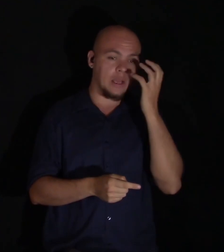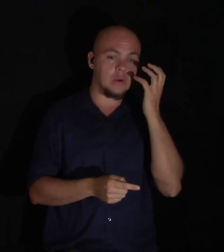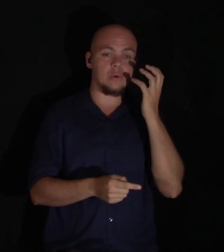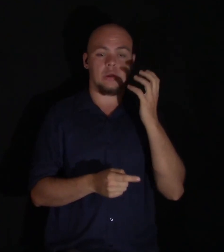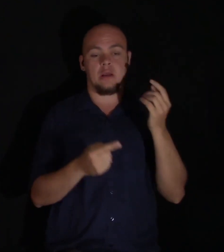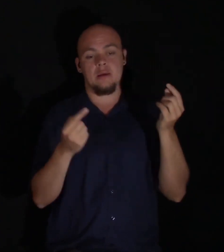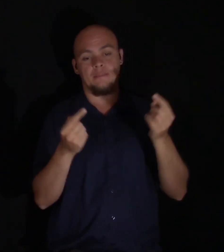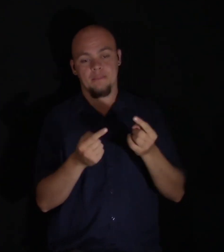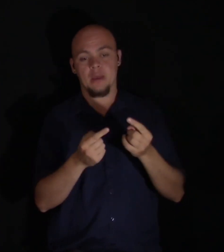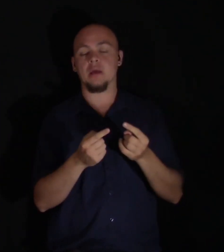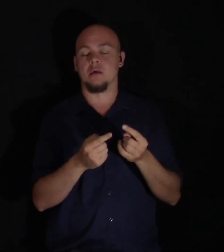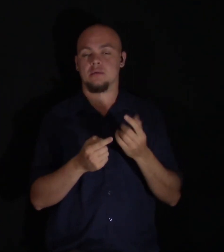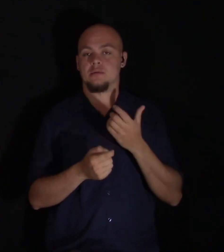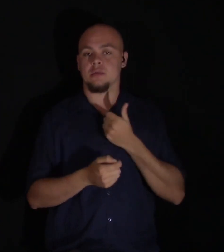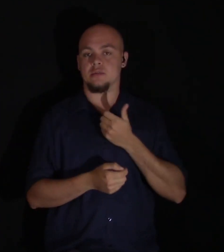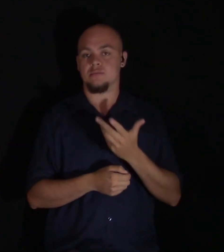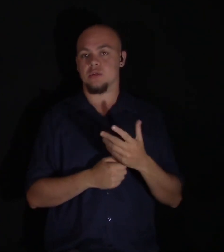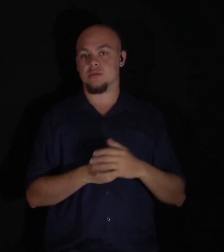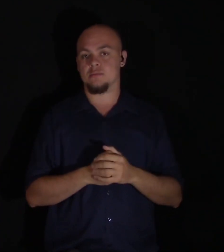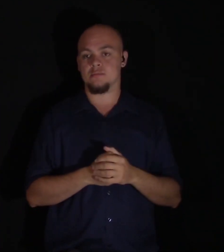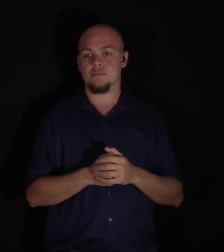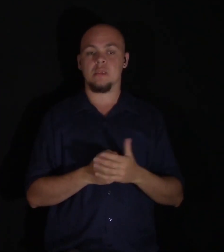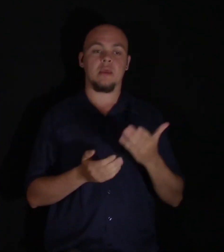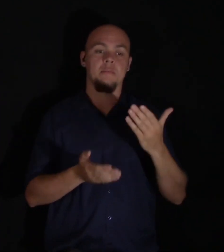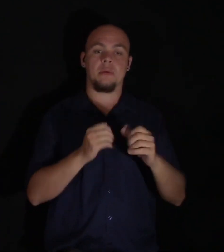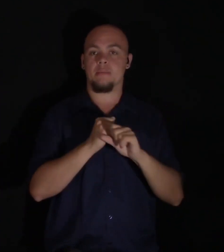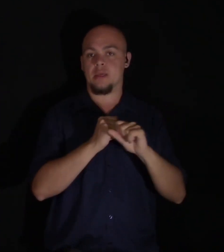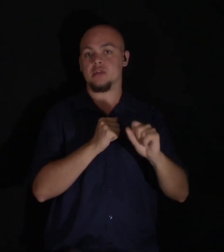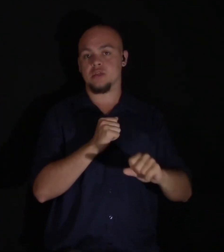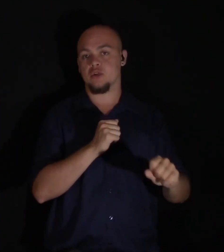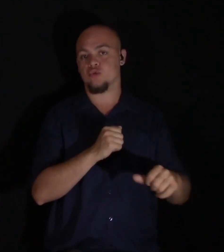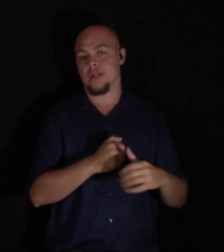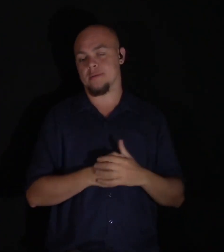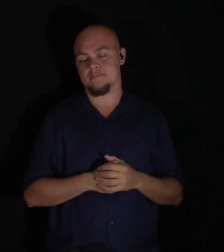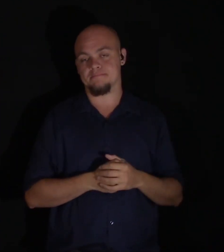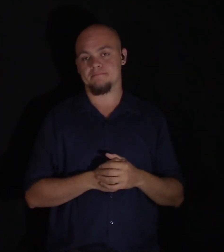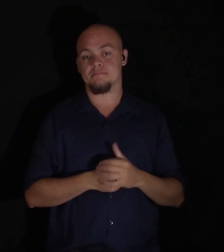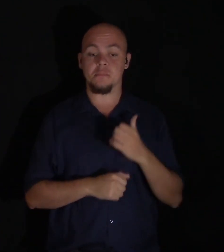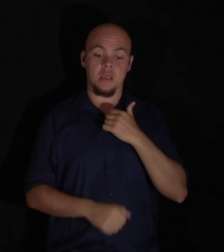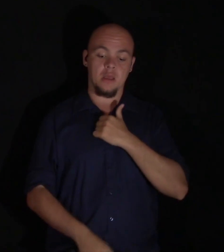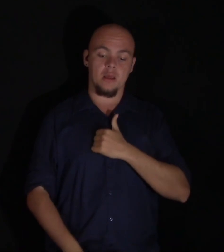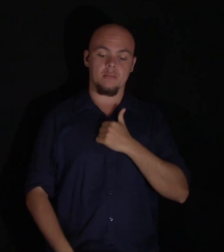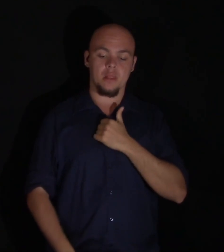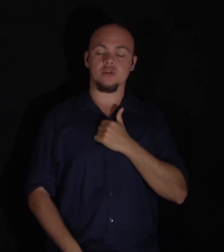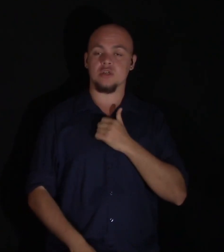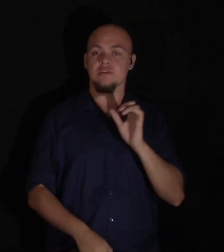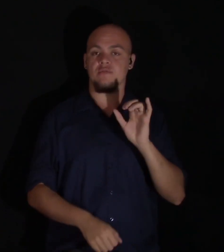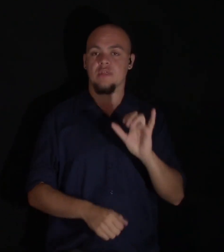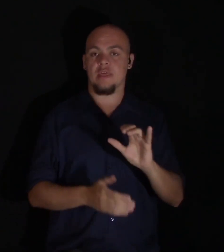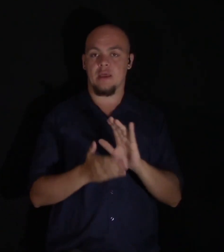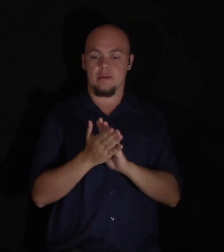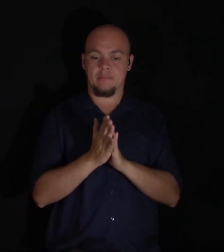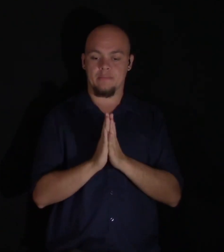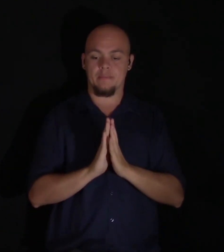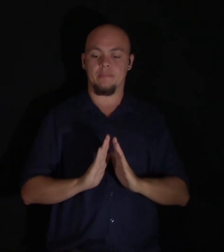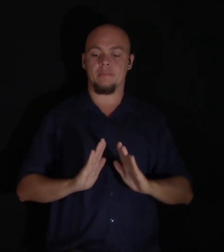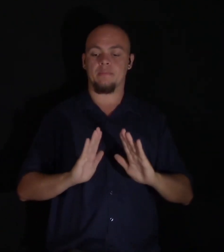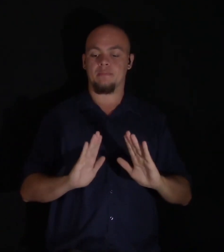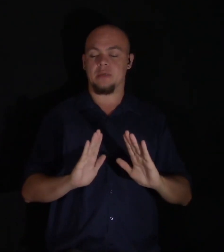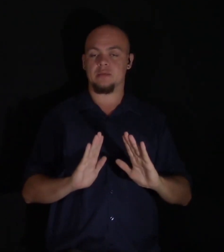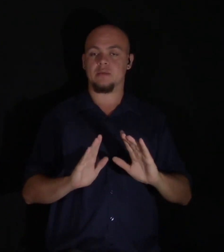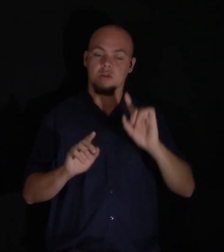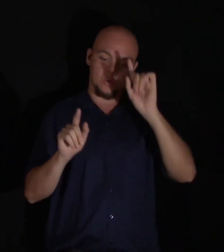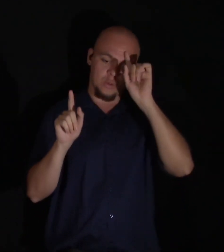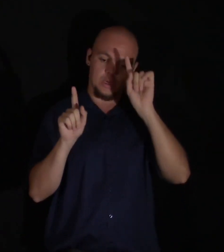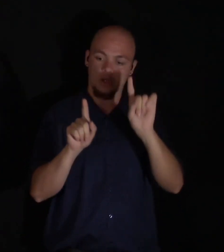and pain, even if you think it's exaggerated. And apologize for the piece that you can agree